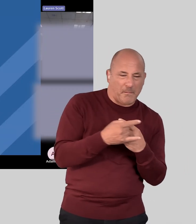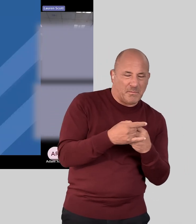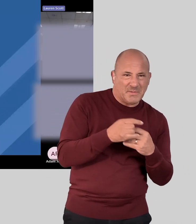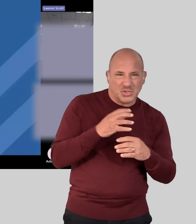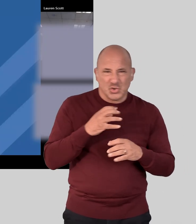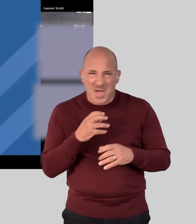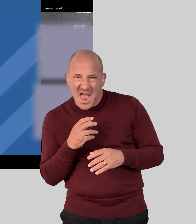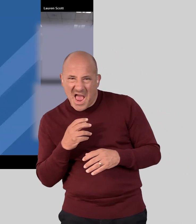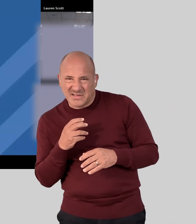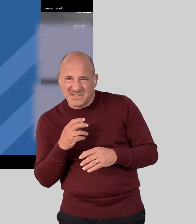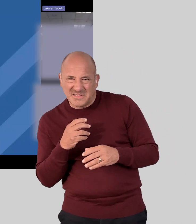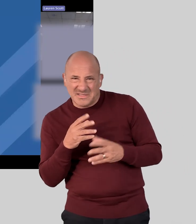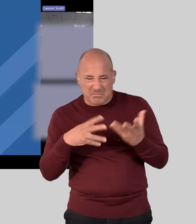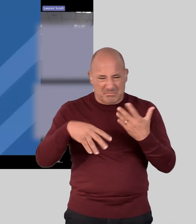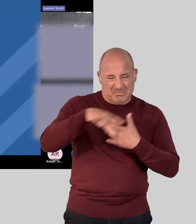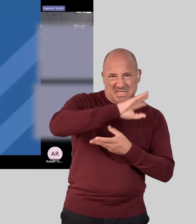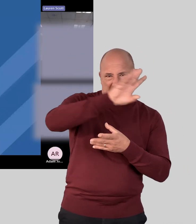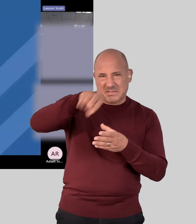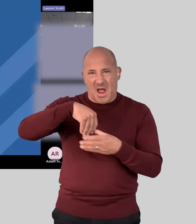from